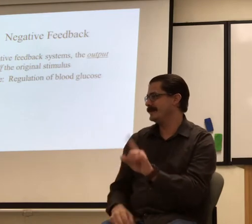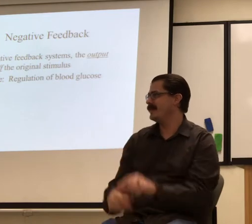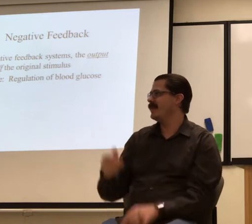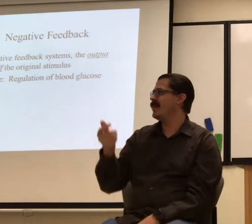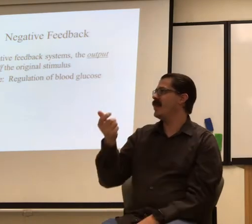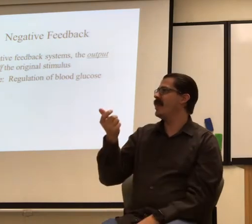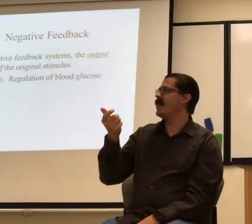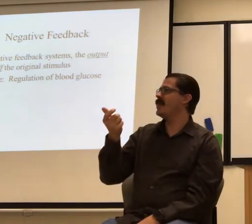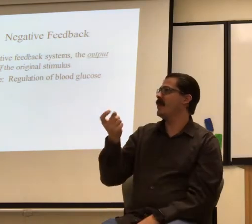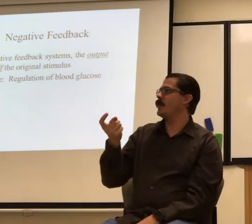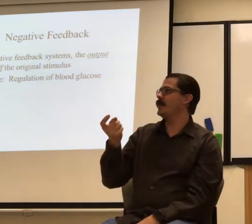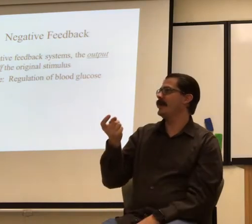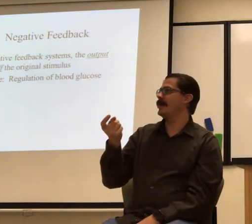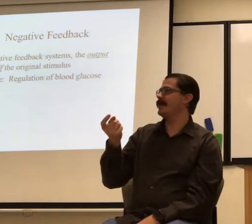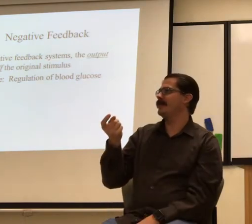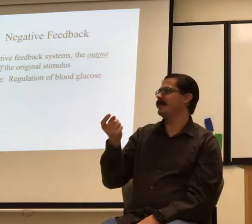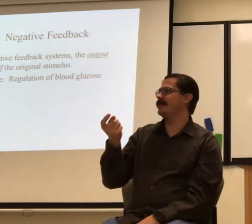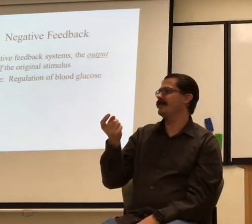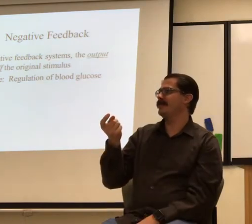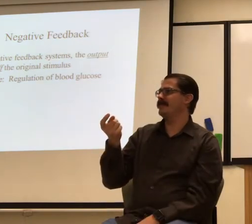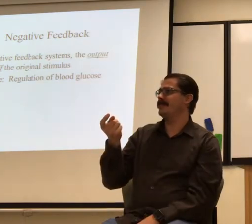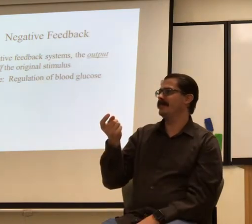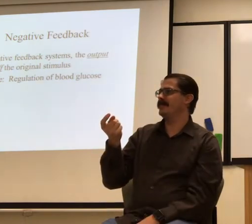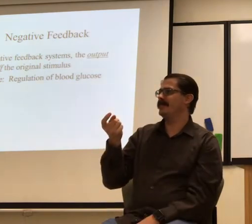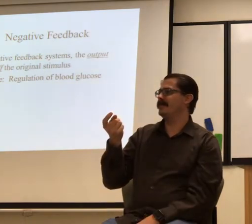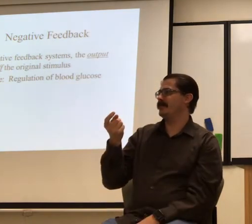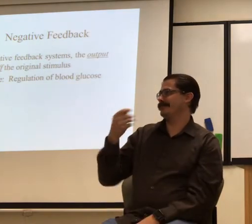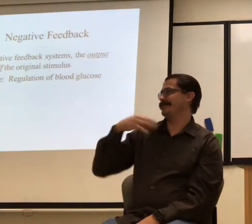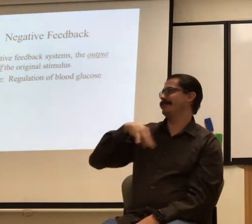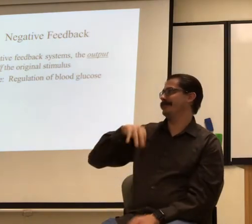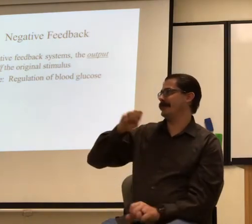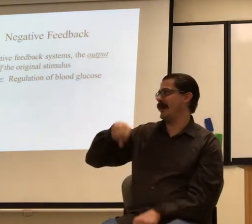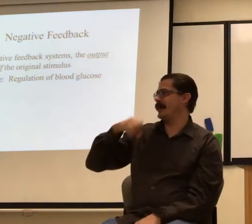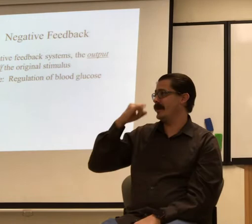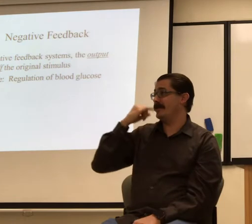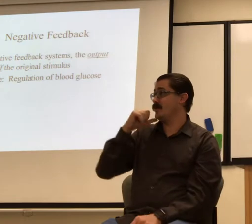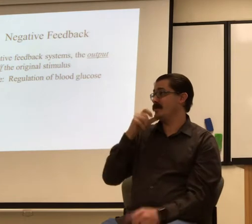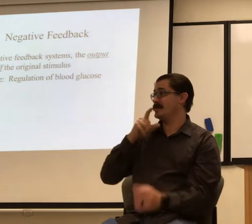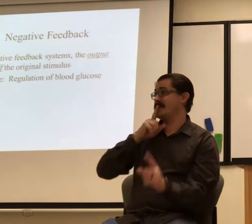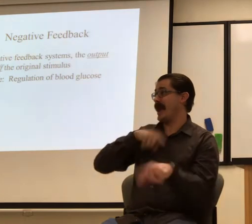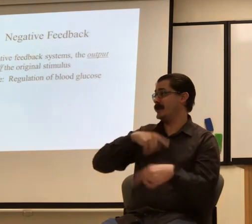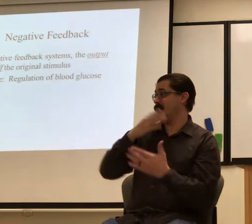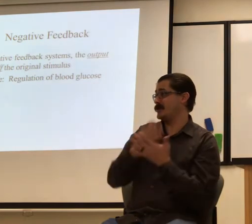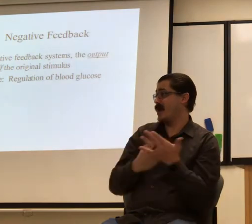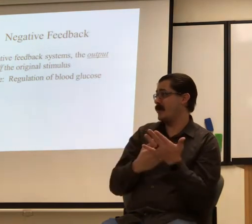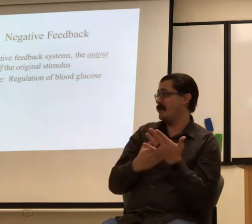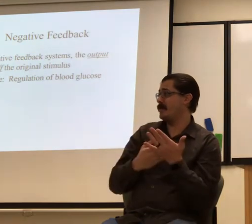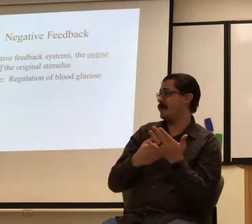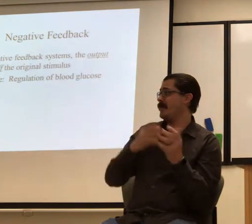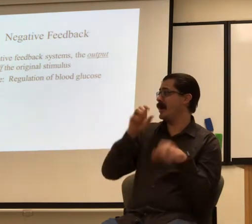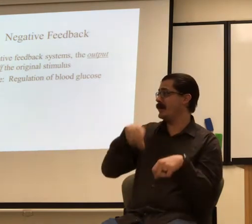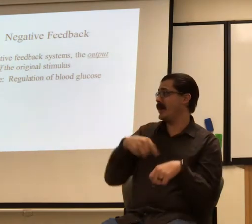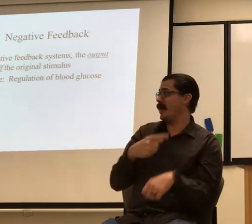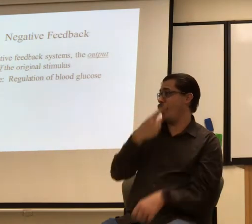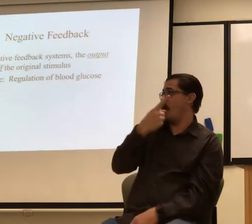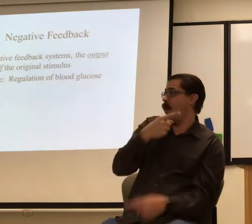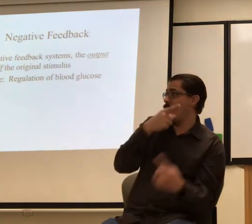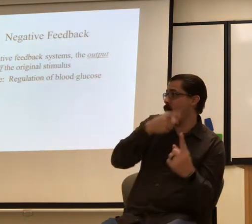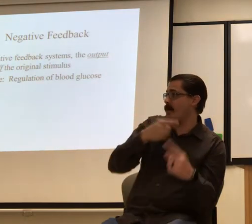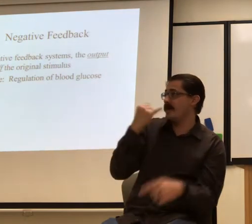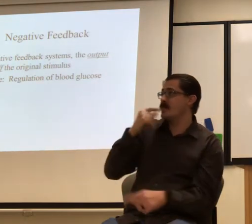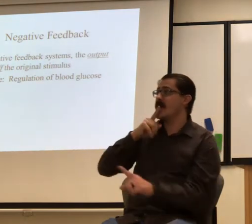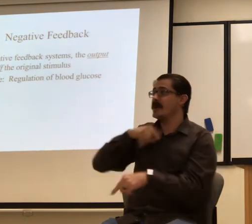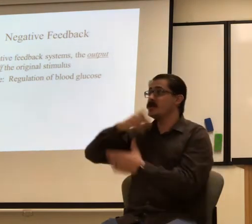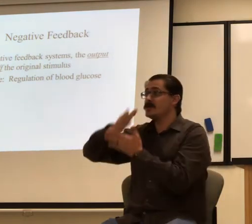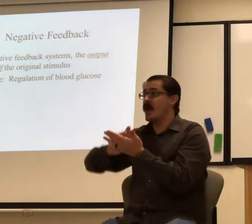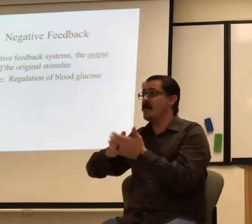bit of gradation there. If you didn't answer some questions, I'm not giving you 2 points. Maybe I'll give you 1 point. Okay, if you answered some of the